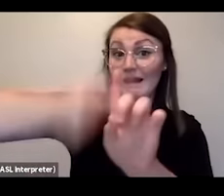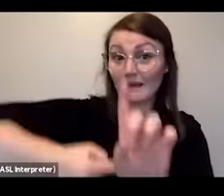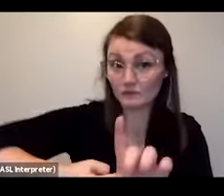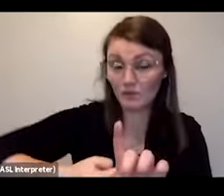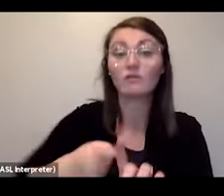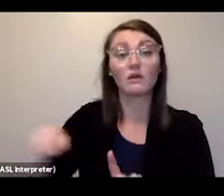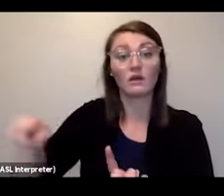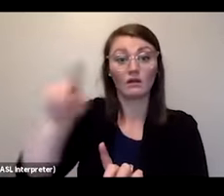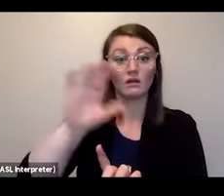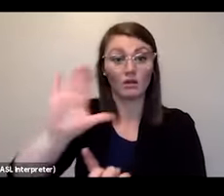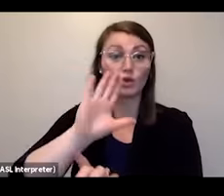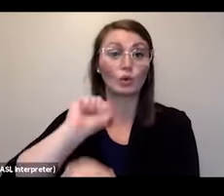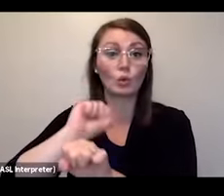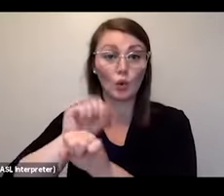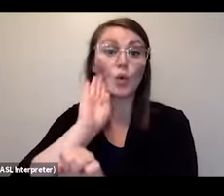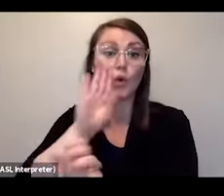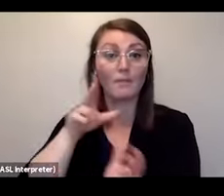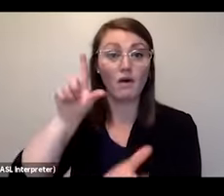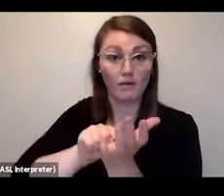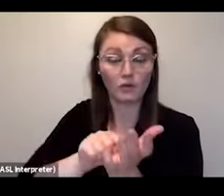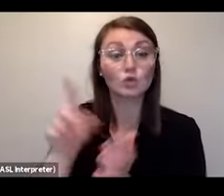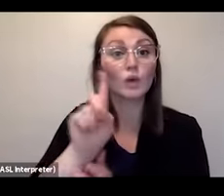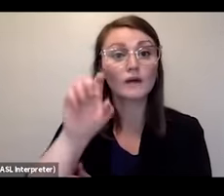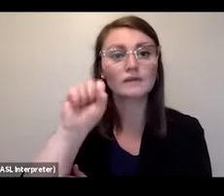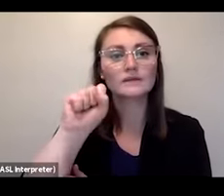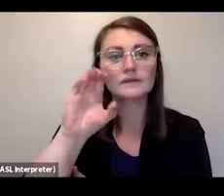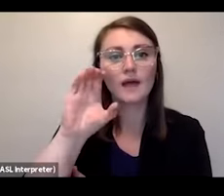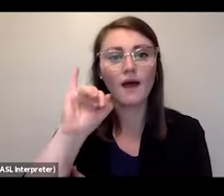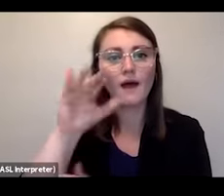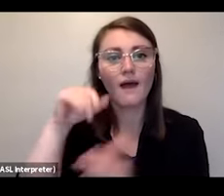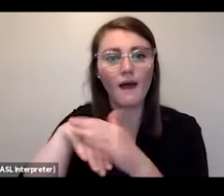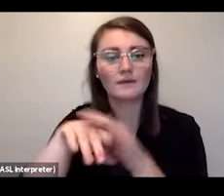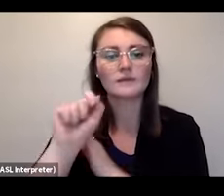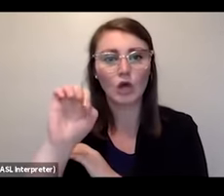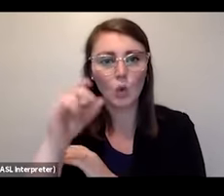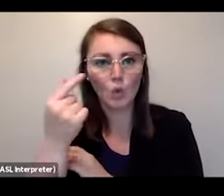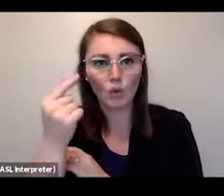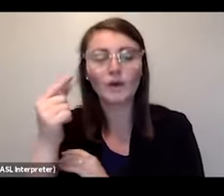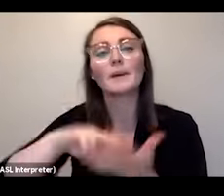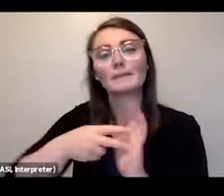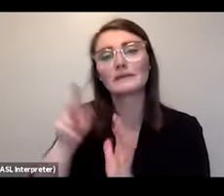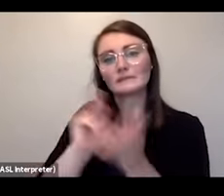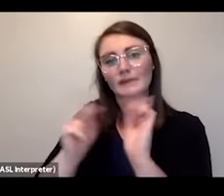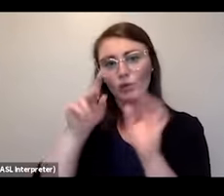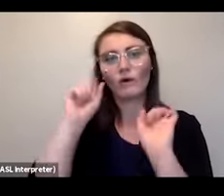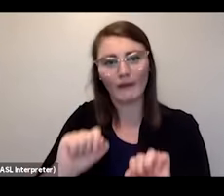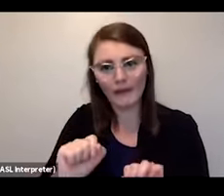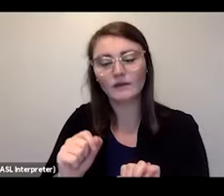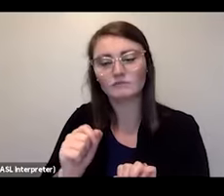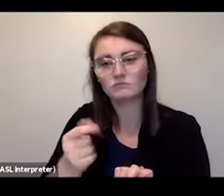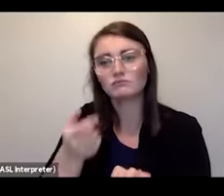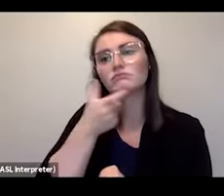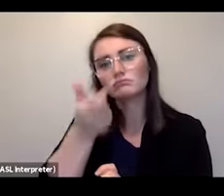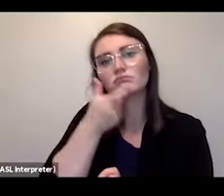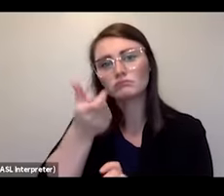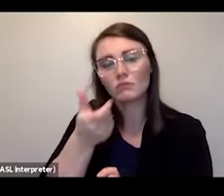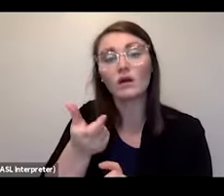at sciaccess.org so that people around the world can benefit from their work. If you are looking for ways to share your